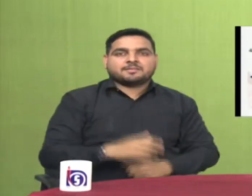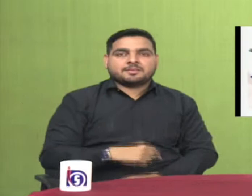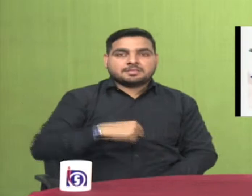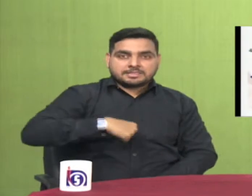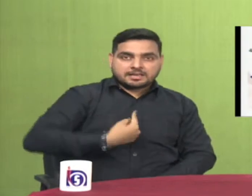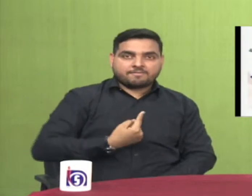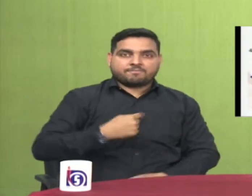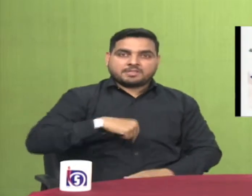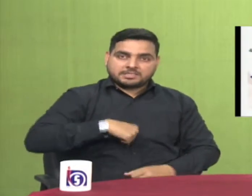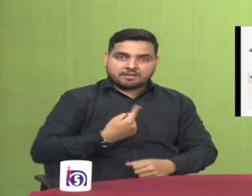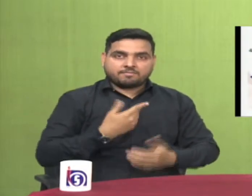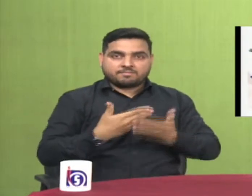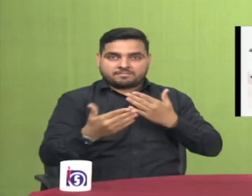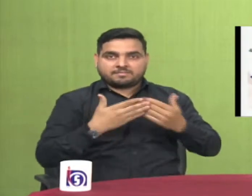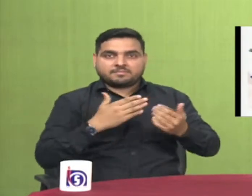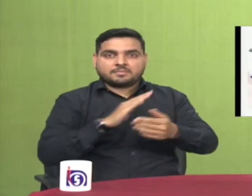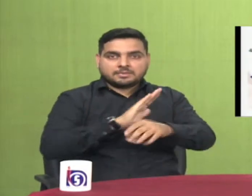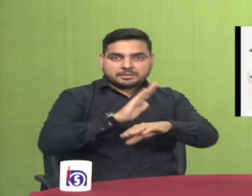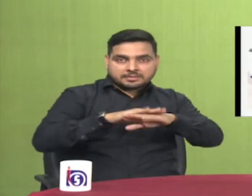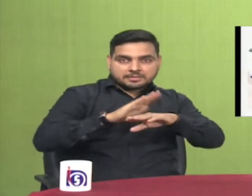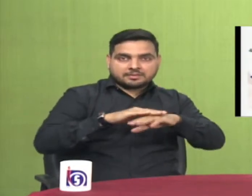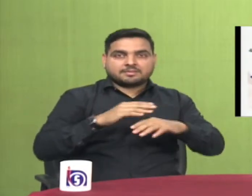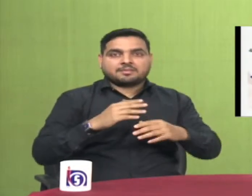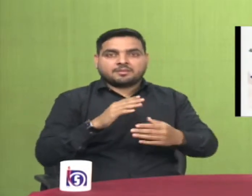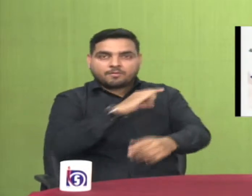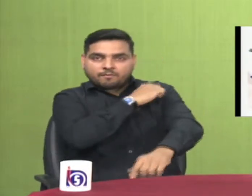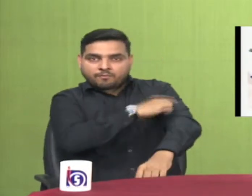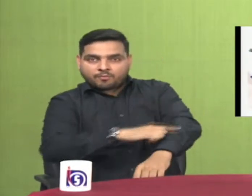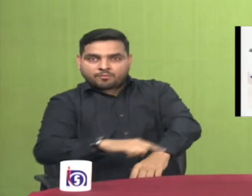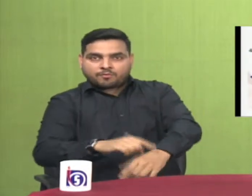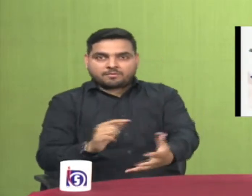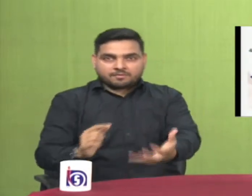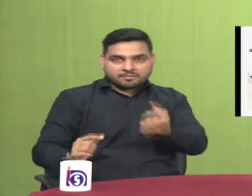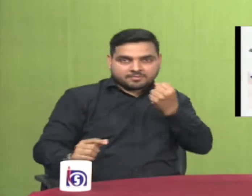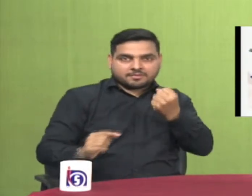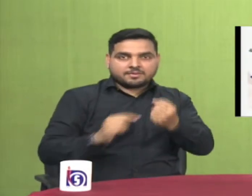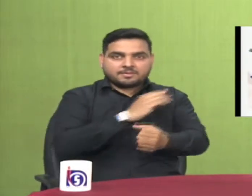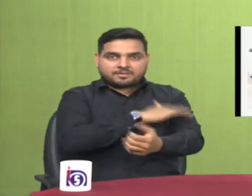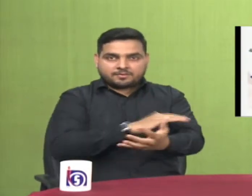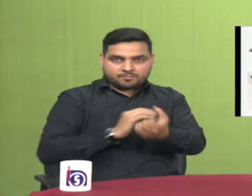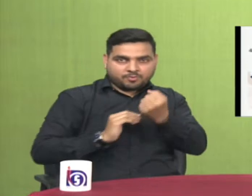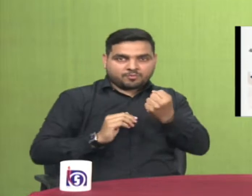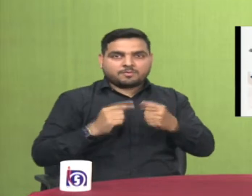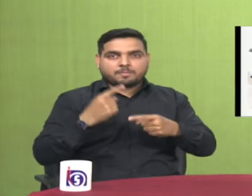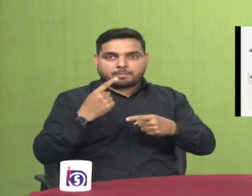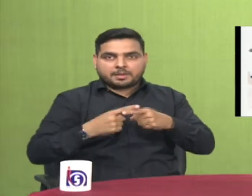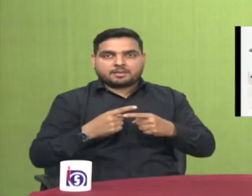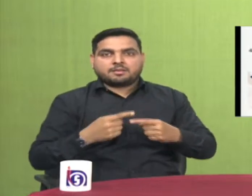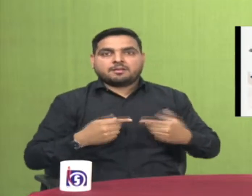lifts self by hands or forearms when lying on the